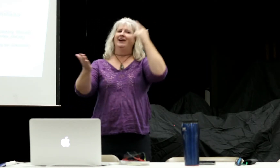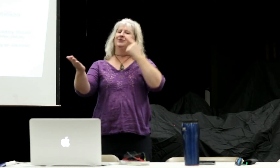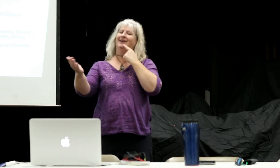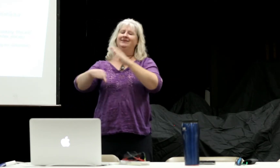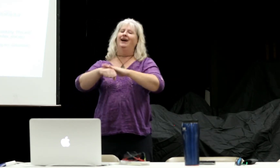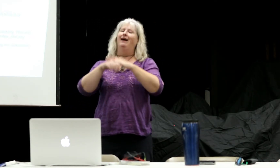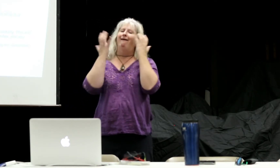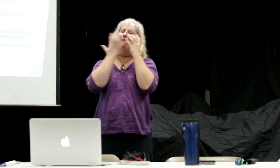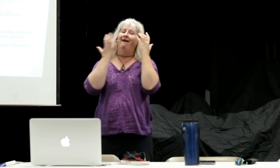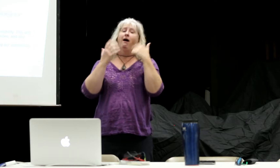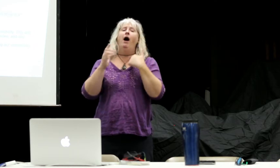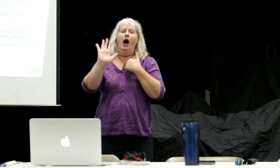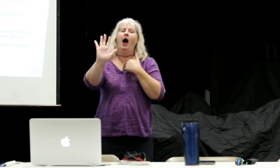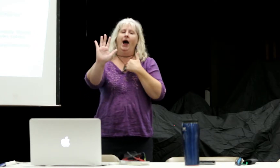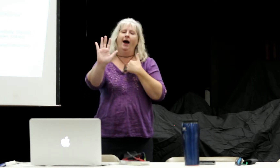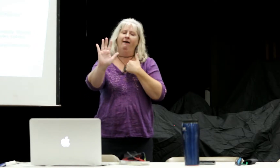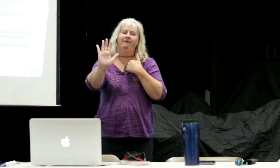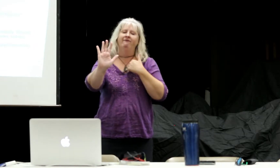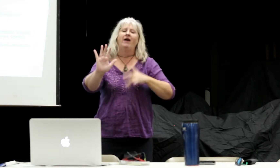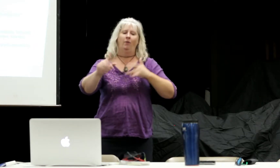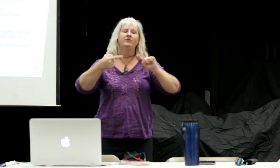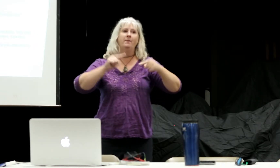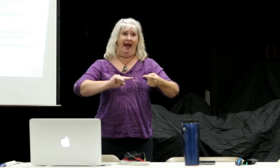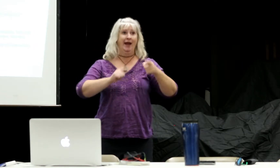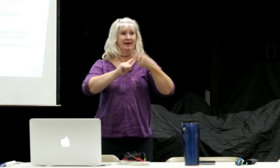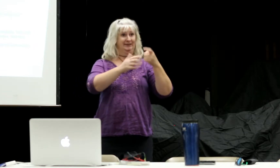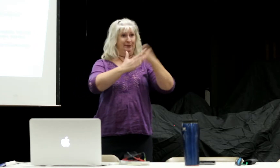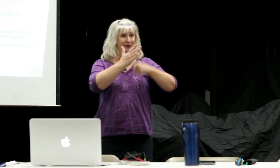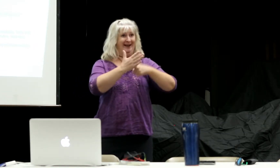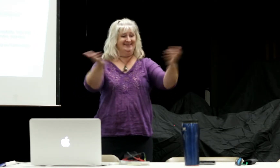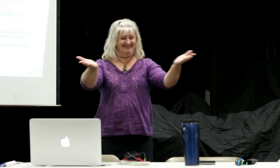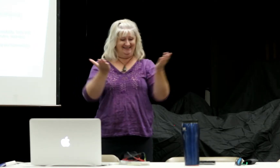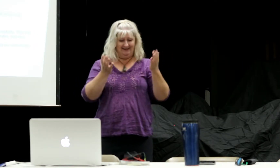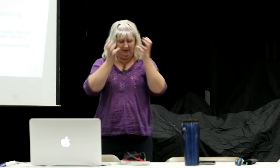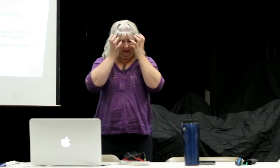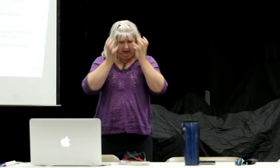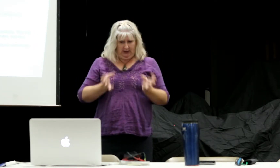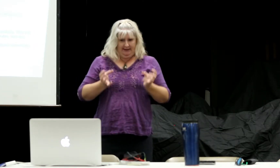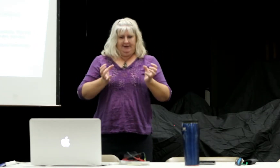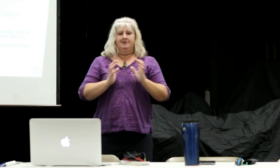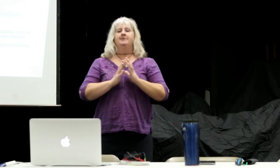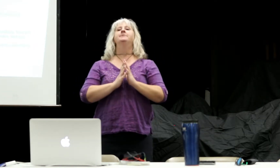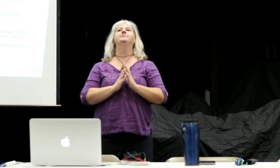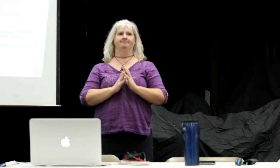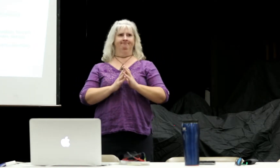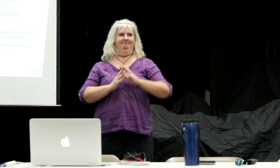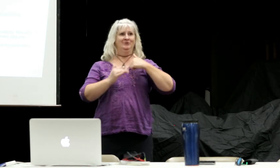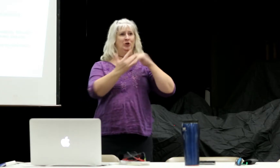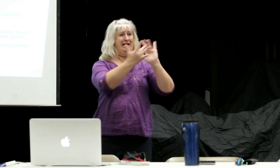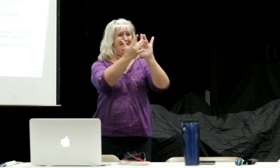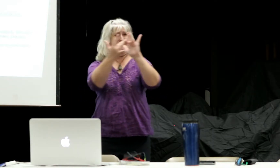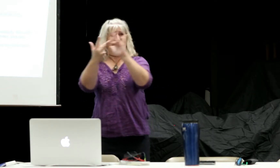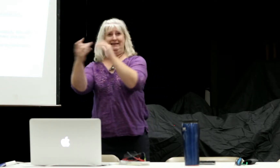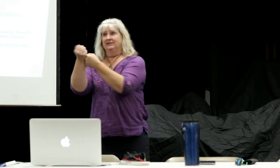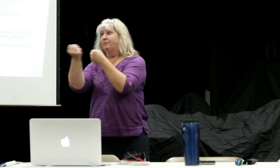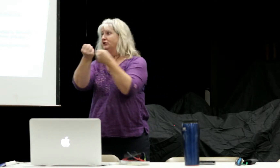expenses are a little bit higher than normal. We have to pay for his travel and for his performance fee. And the prices on everything have just gone up